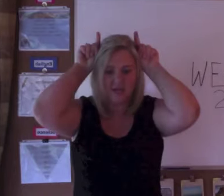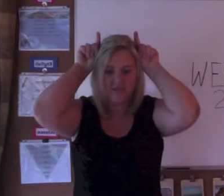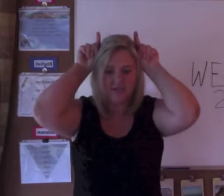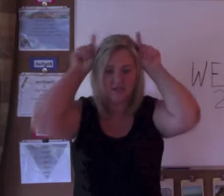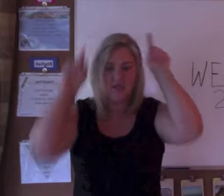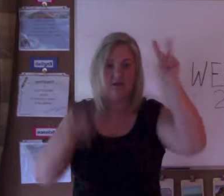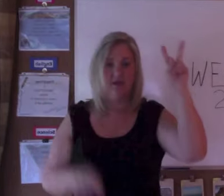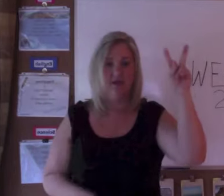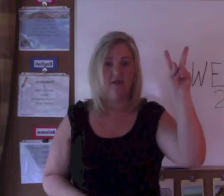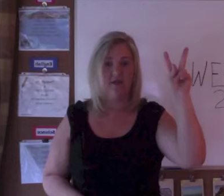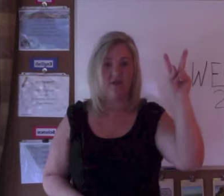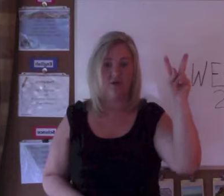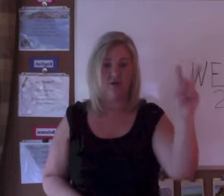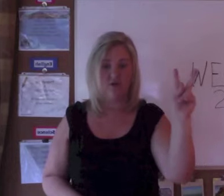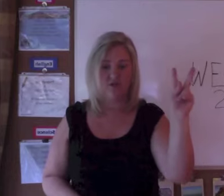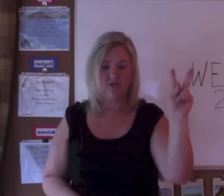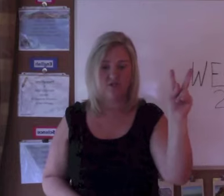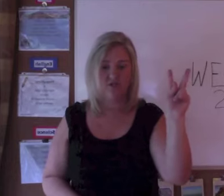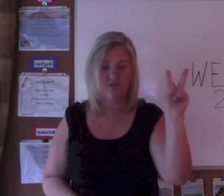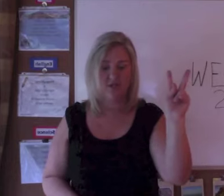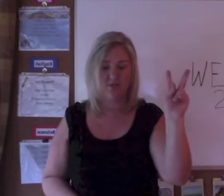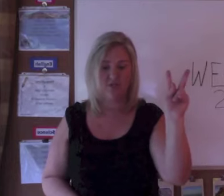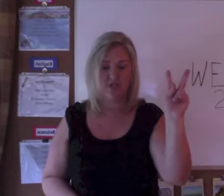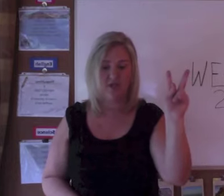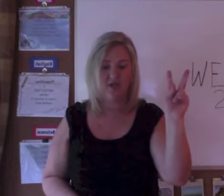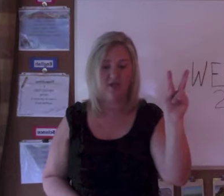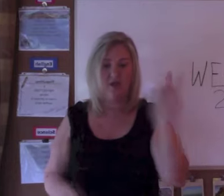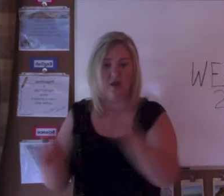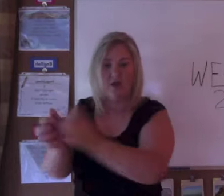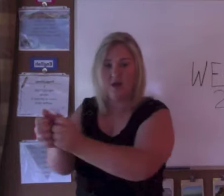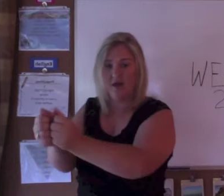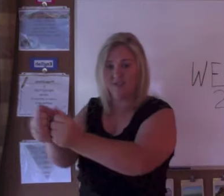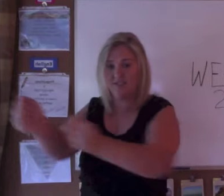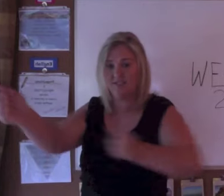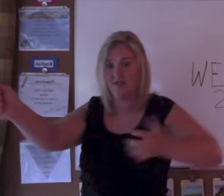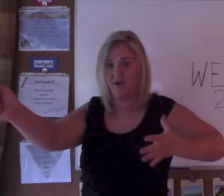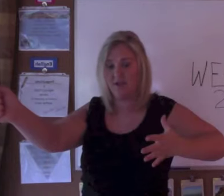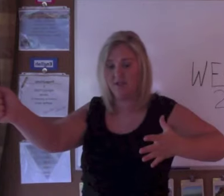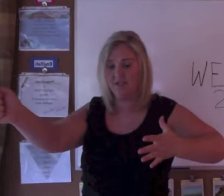Canaanites, the Cush, sign language K, Assyrians,